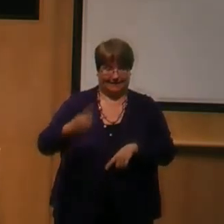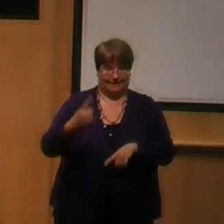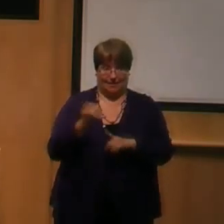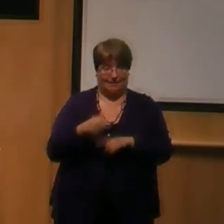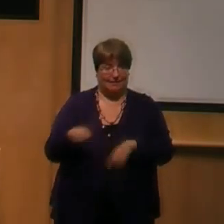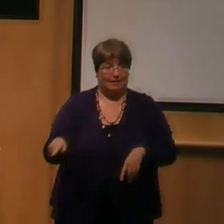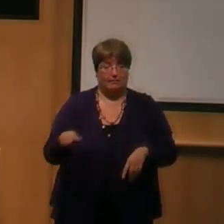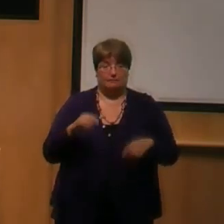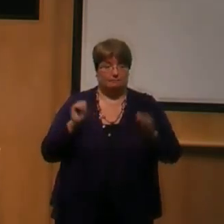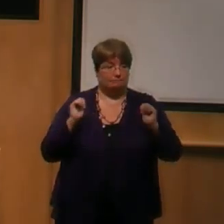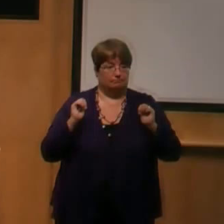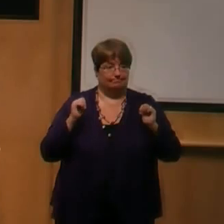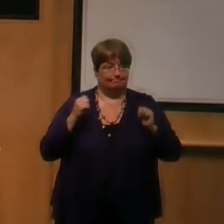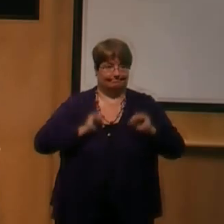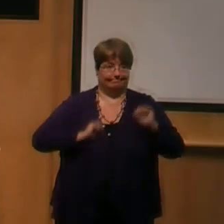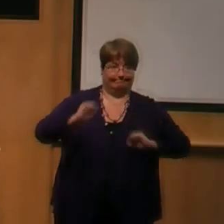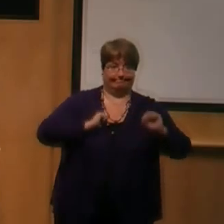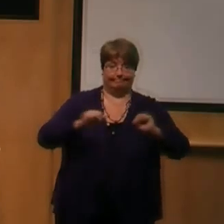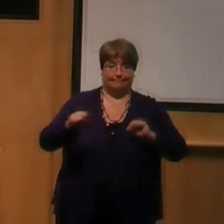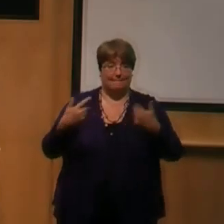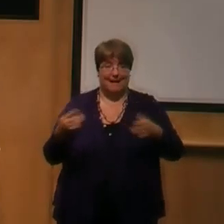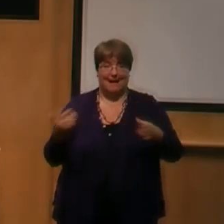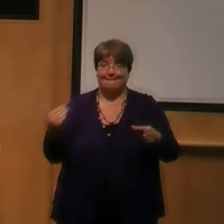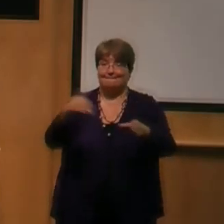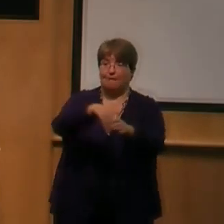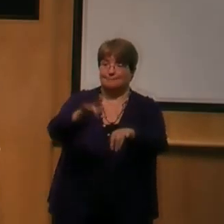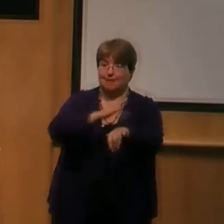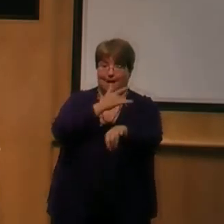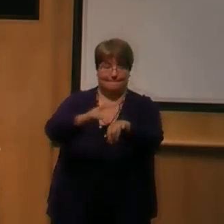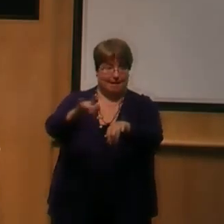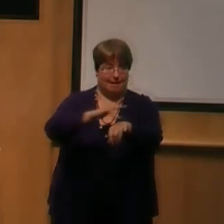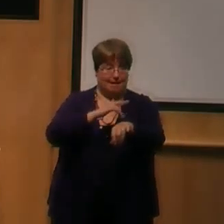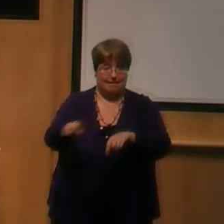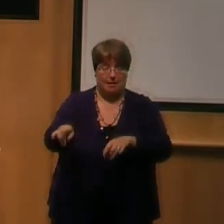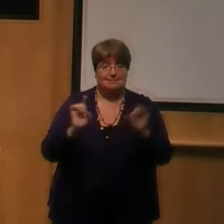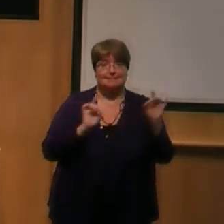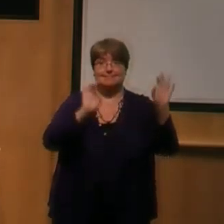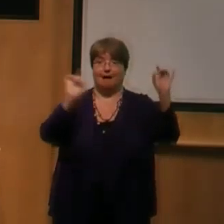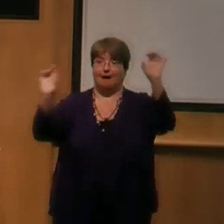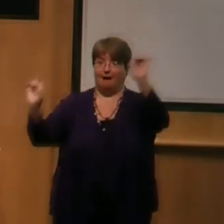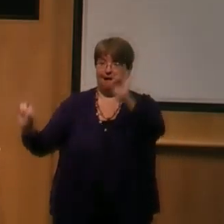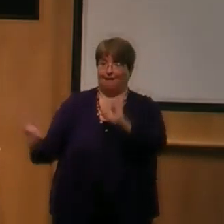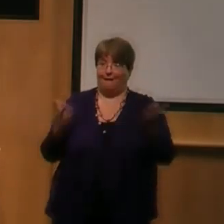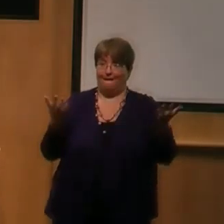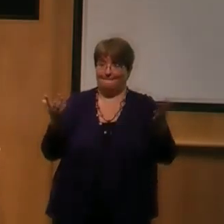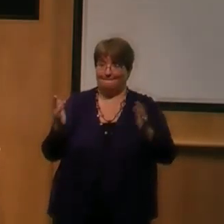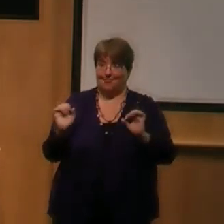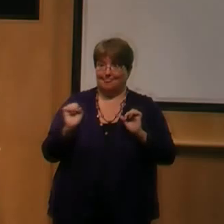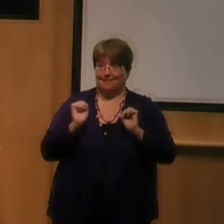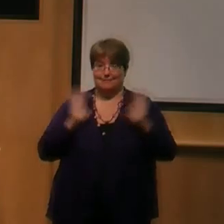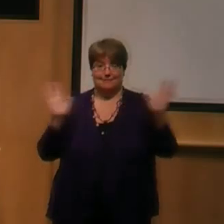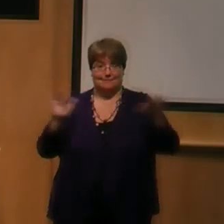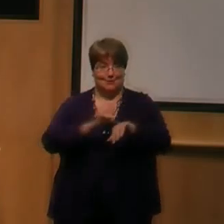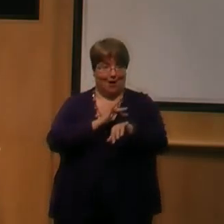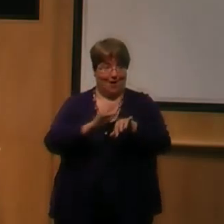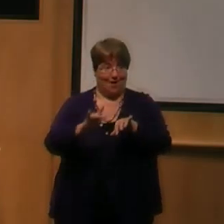one meeting. He was very passive. He didn't really get involved in the stand up. He got involved in the drama